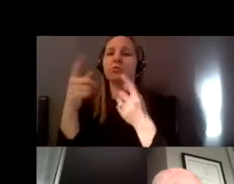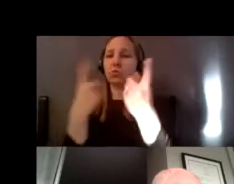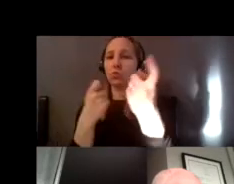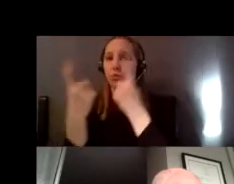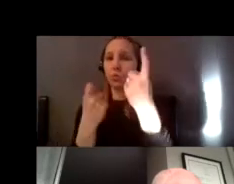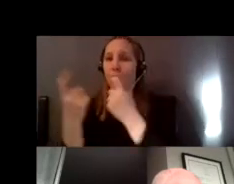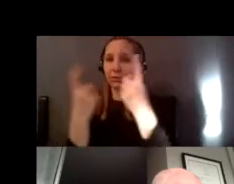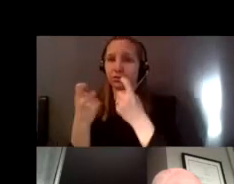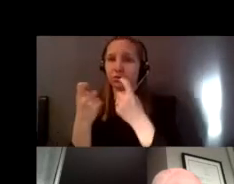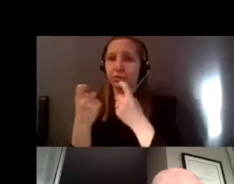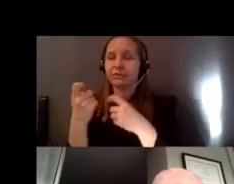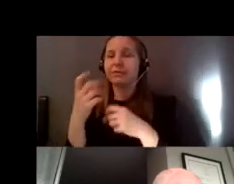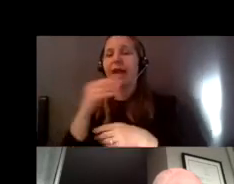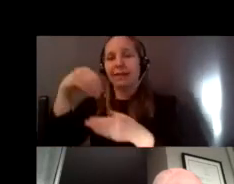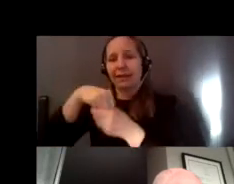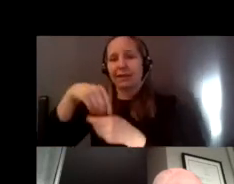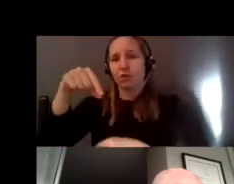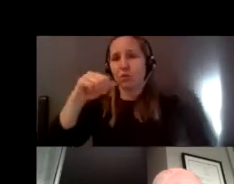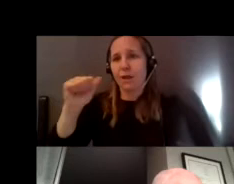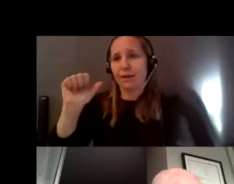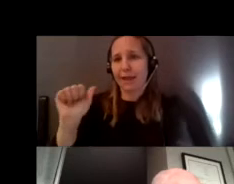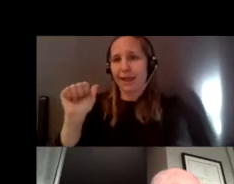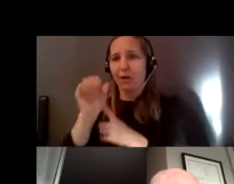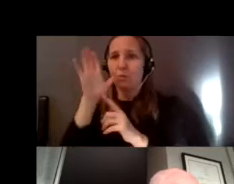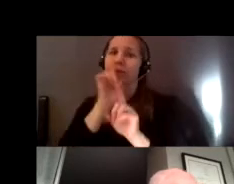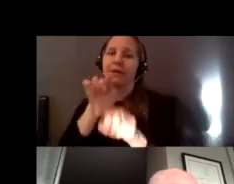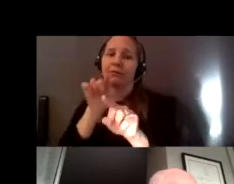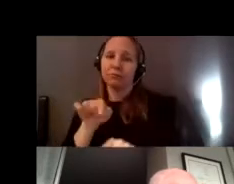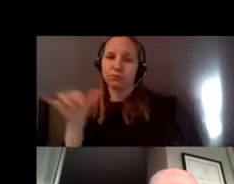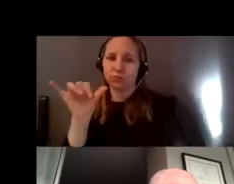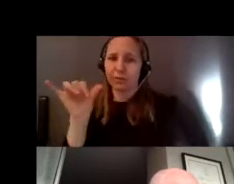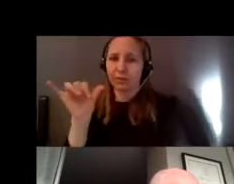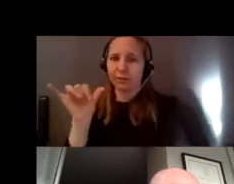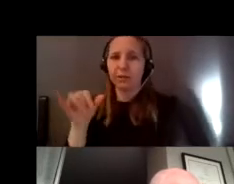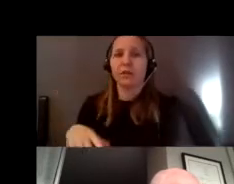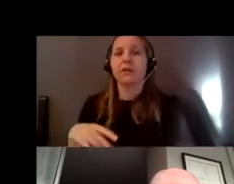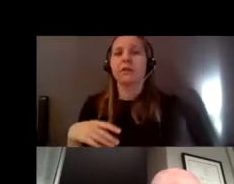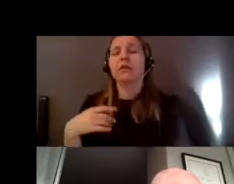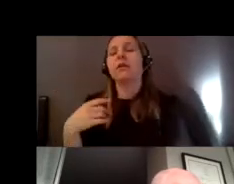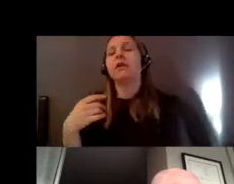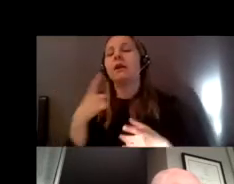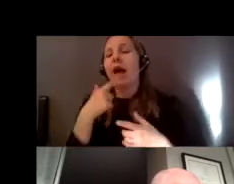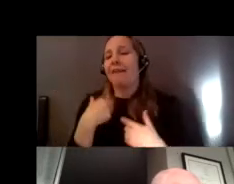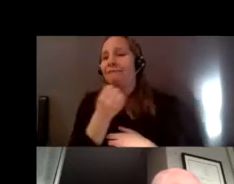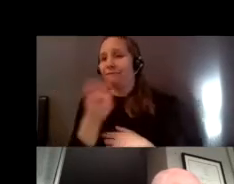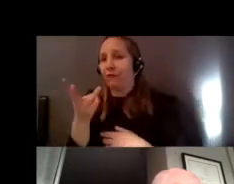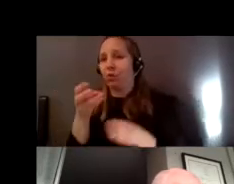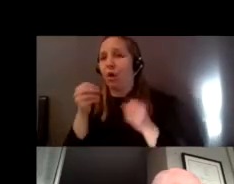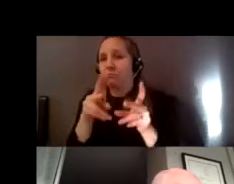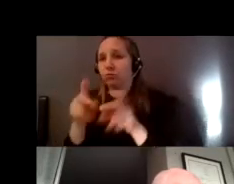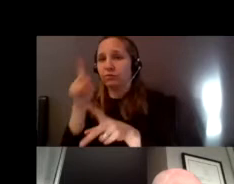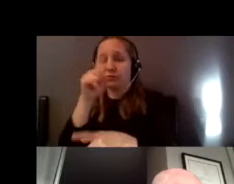by you in the Q&A from throughout this event. So there are a few ways for you to engage throughout the